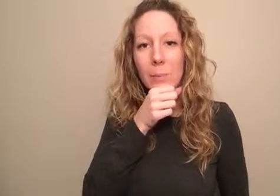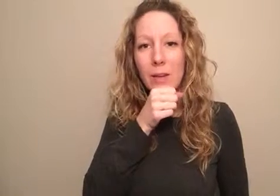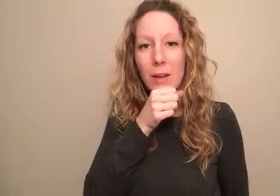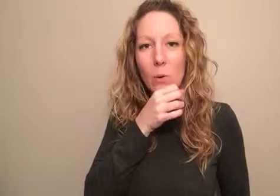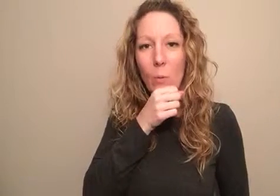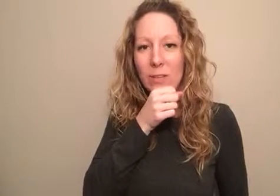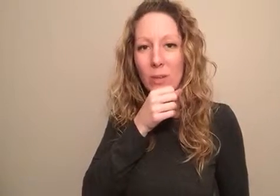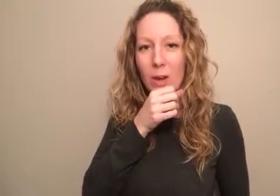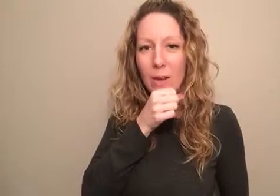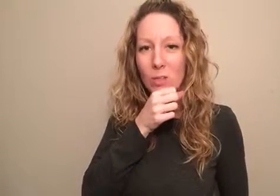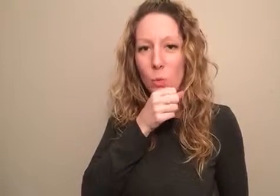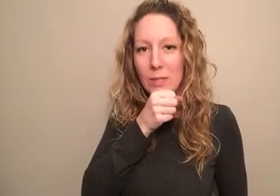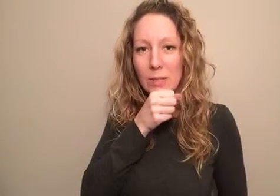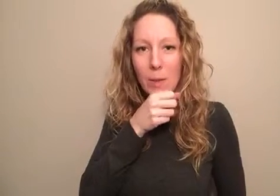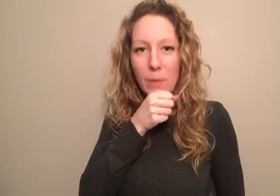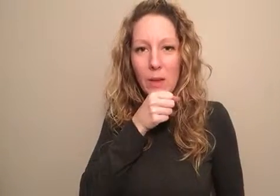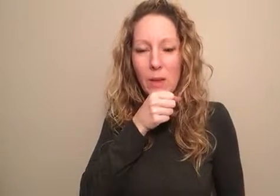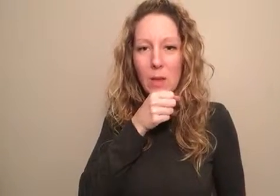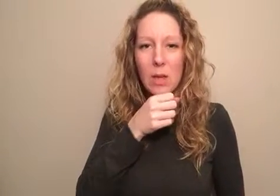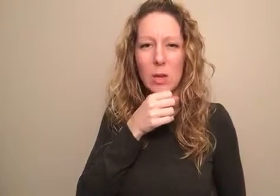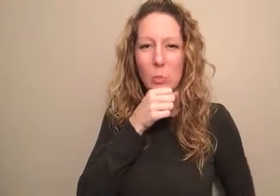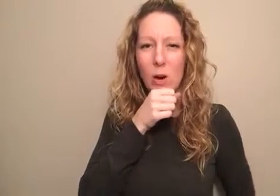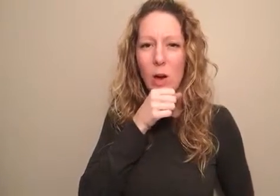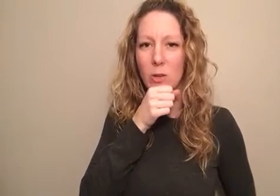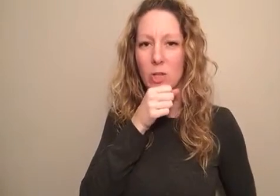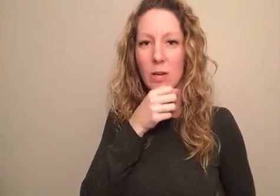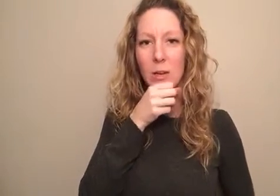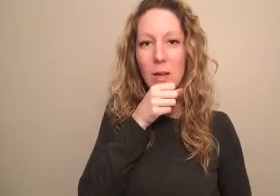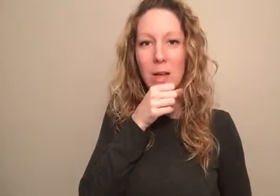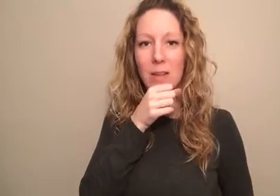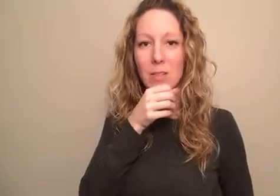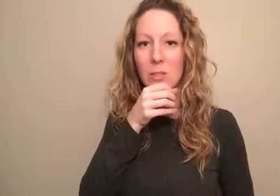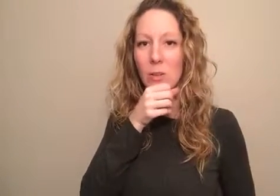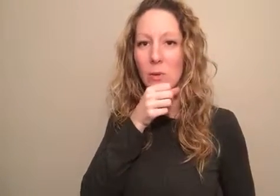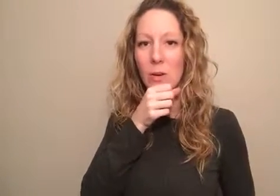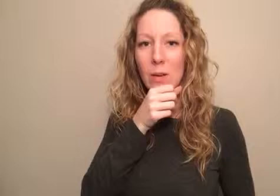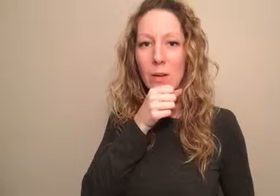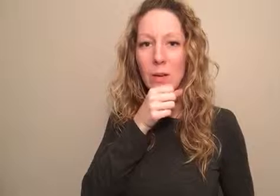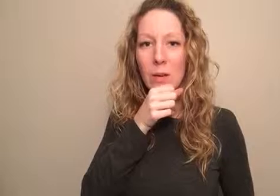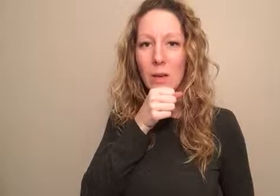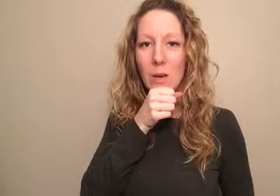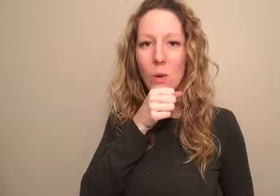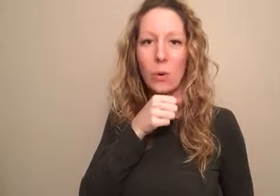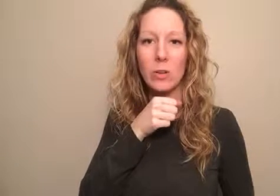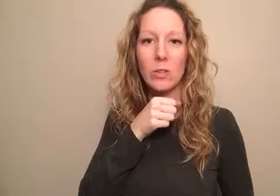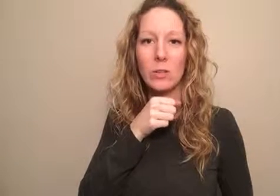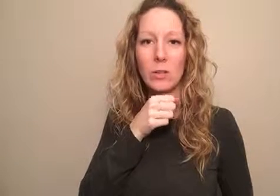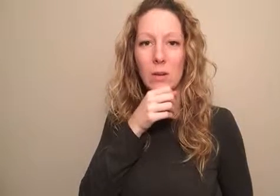pretend almost like you're kind of squeezing something, and you put it on your chin and just do orange,